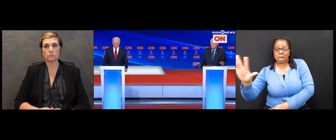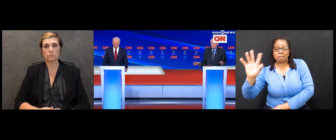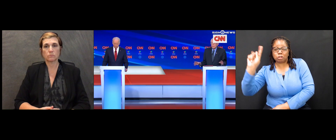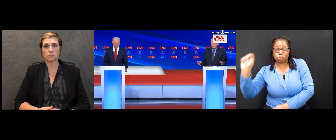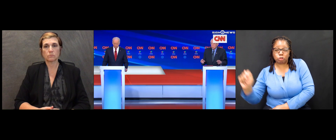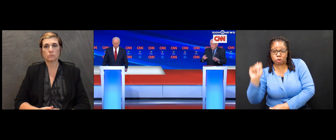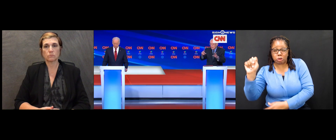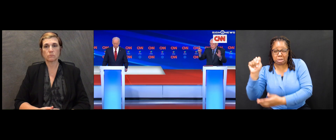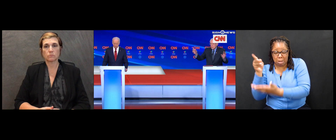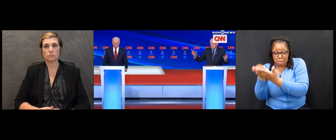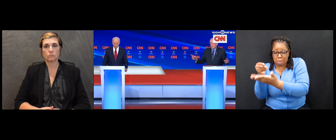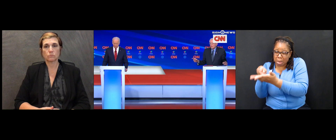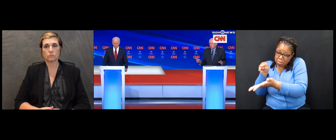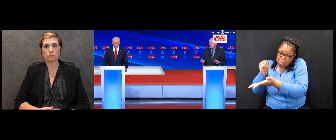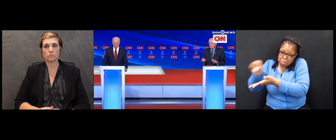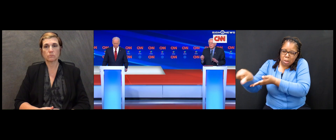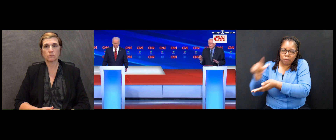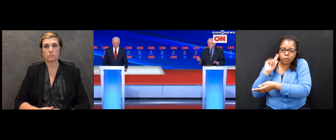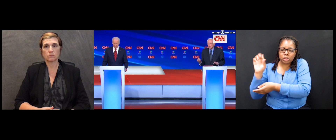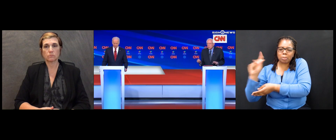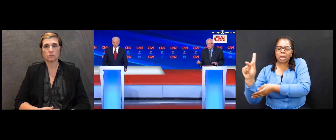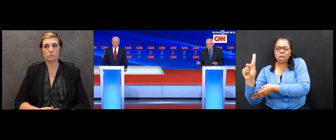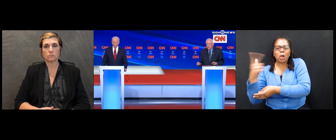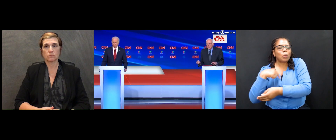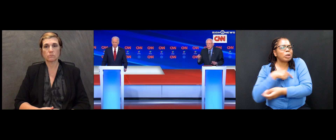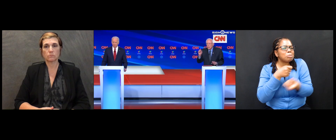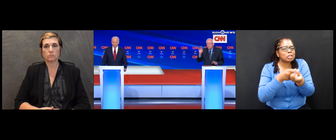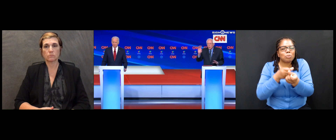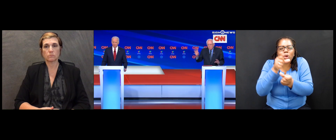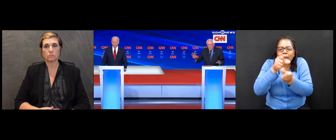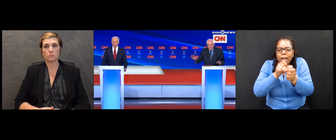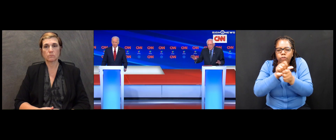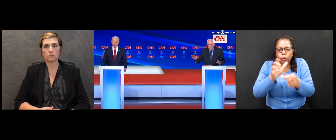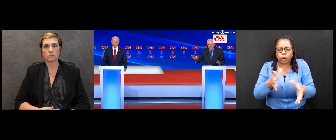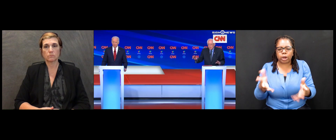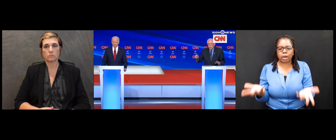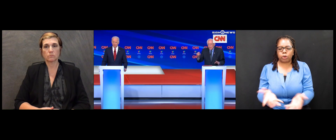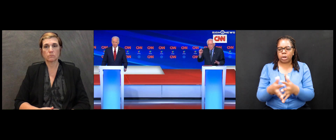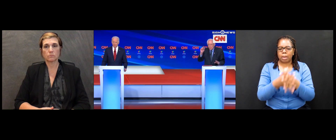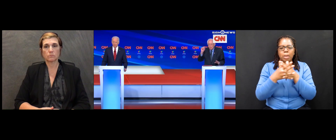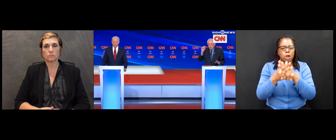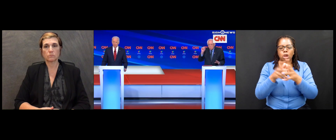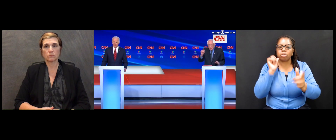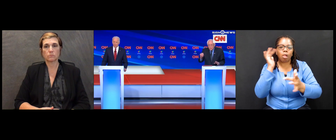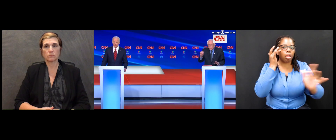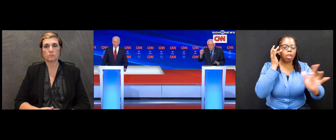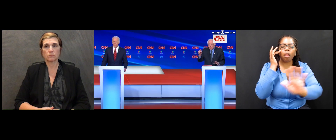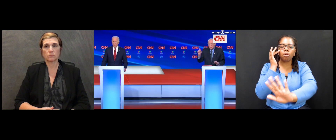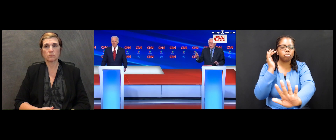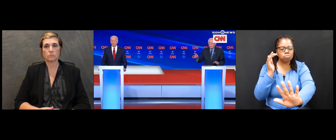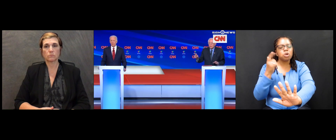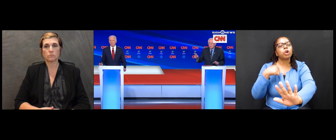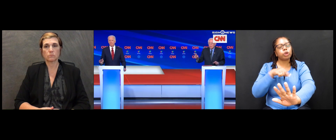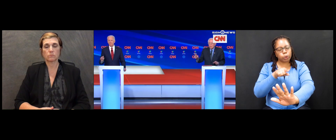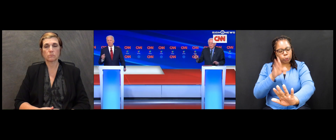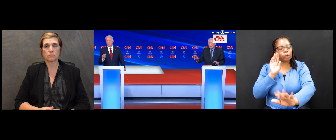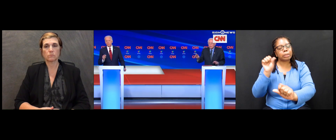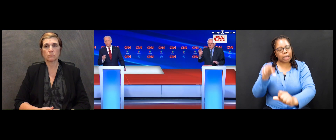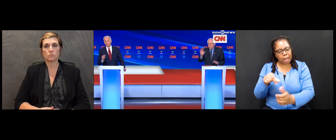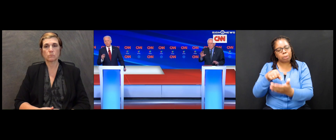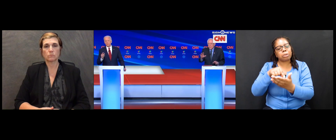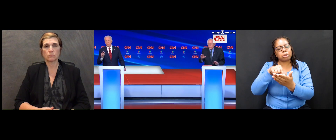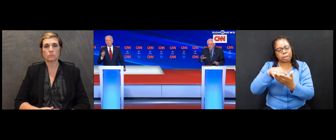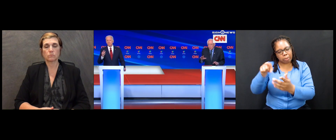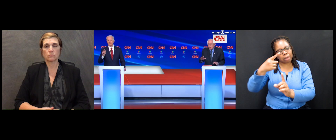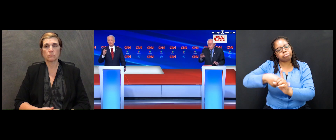the banks, what we've got to say to every worker in America, you know what? Don't panic. You'll be able to pay your mortgage. Senator,